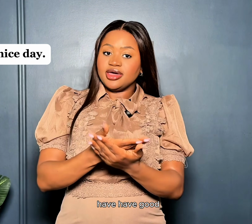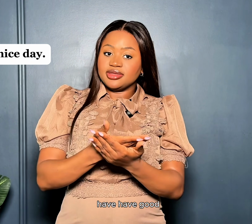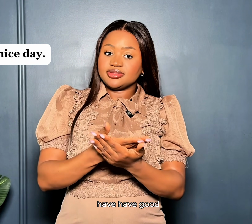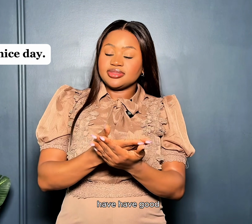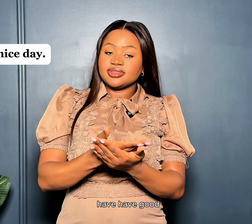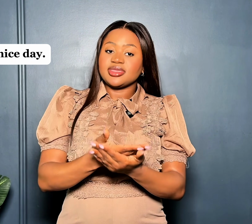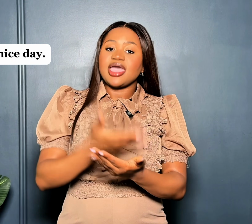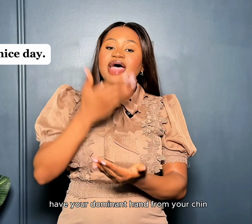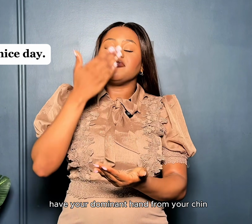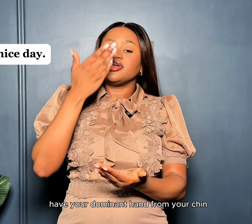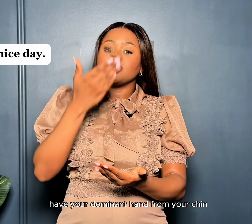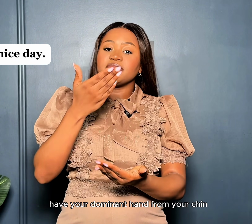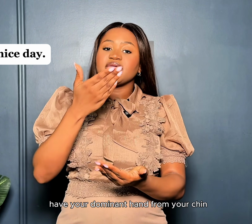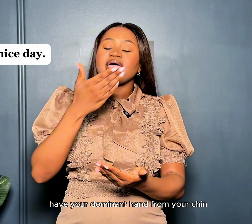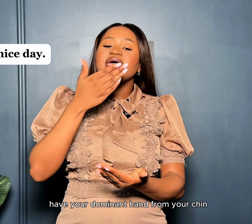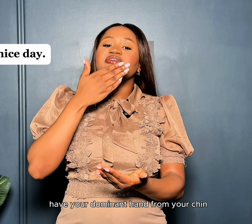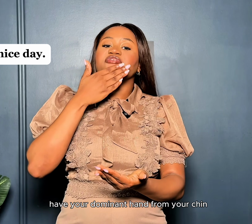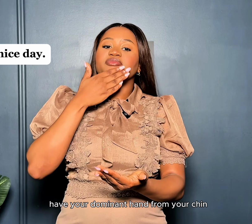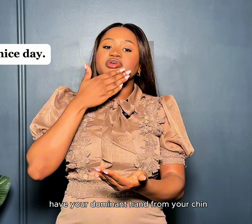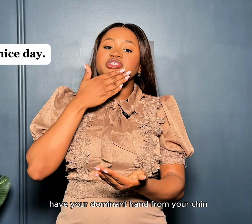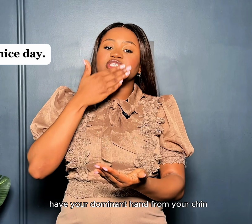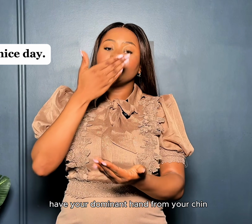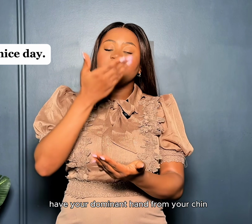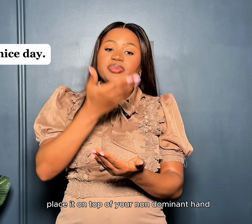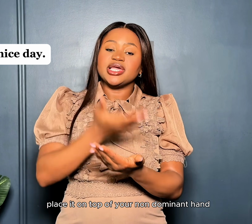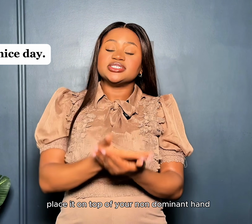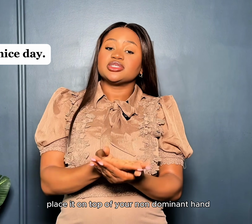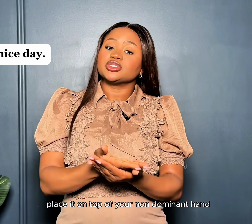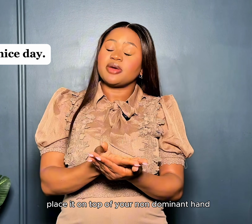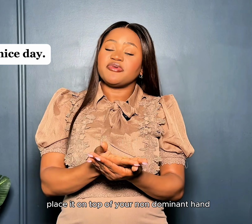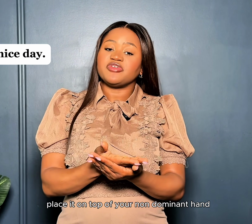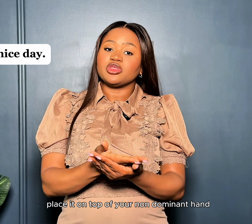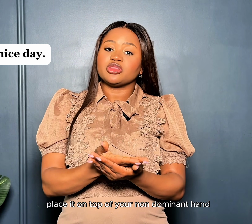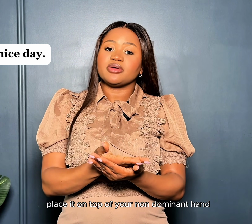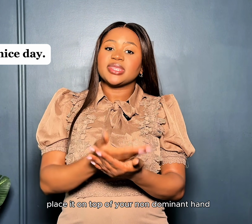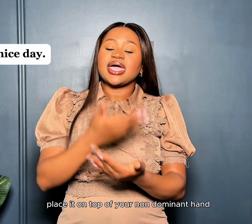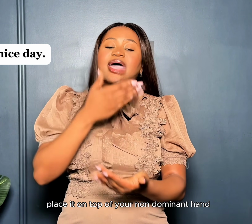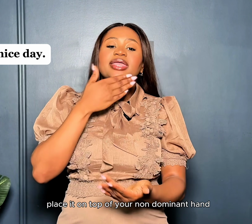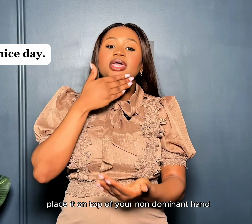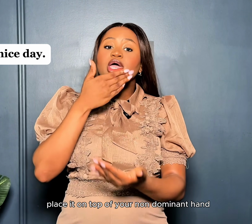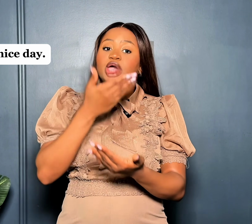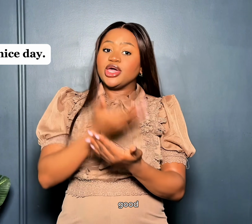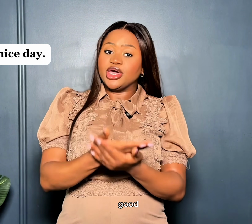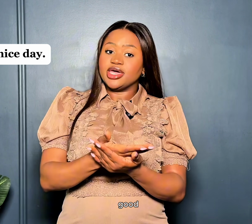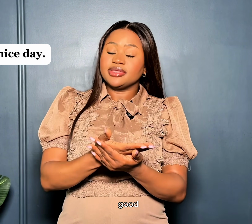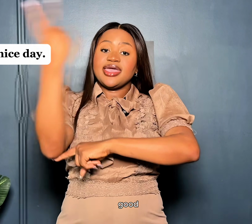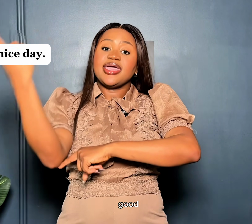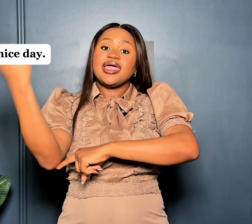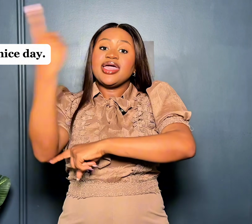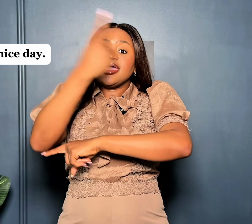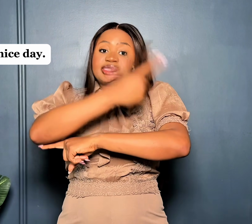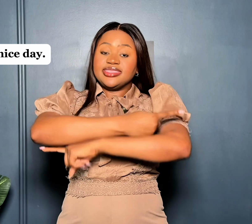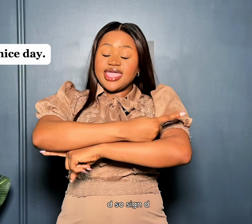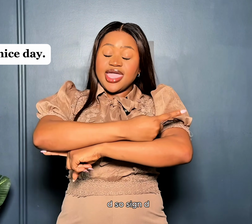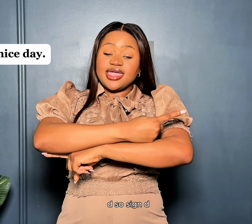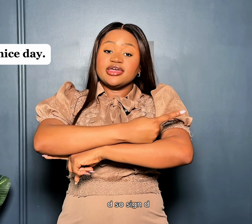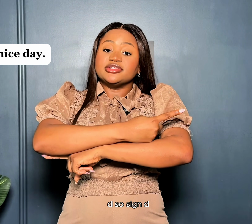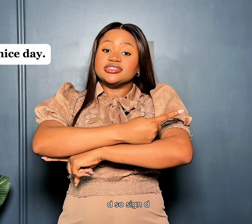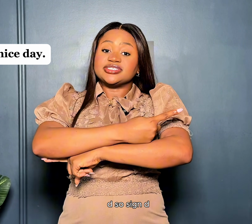Good. Having your dominant hand from your chin, place it on top of your non-dominant hand. Good day. To